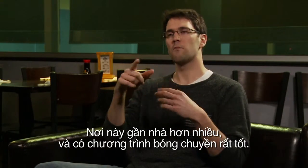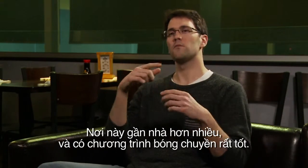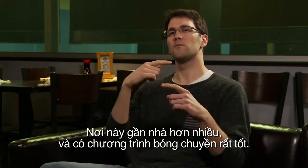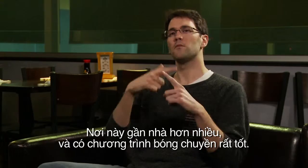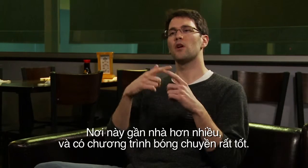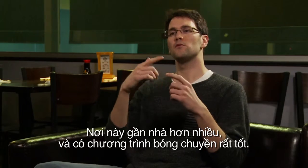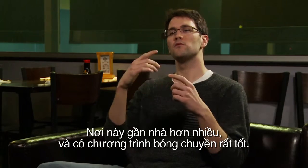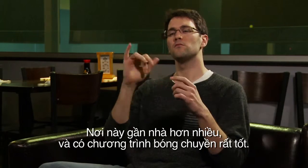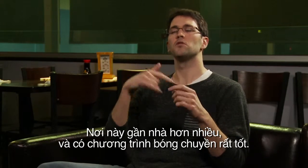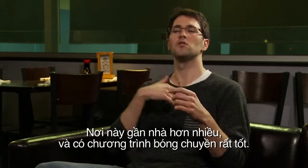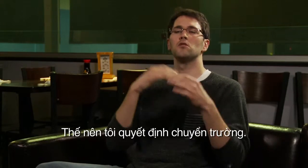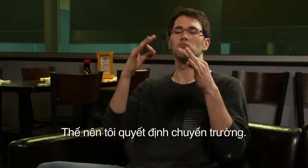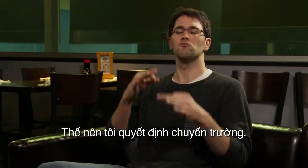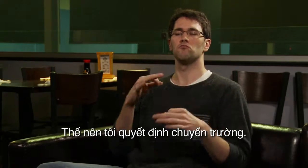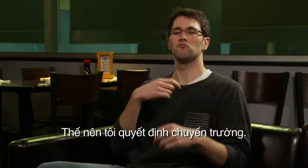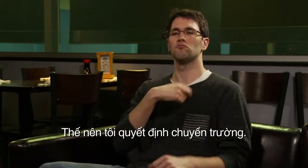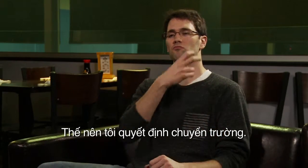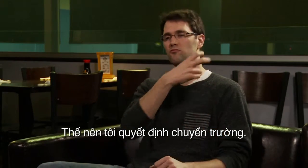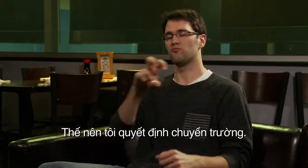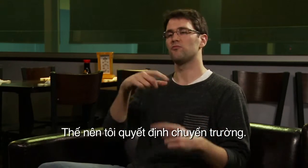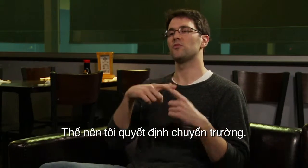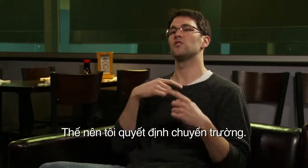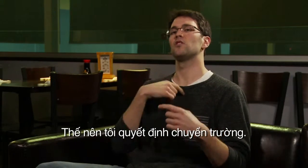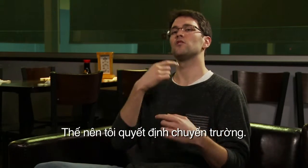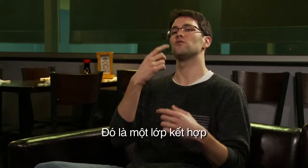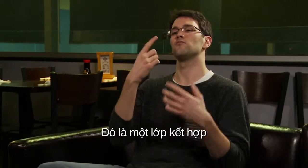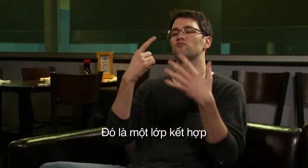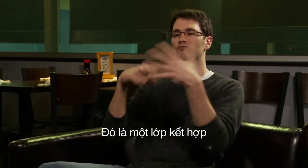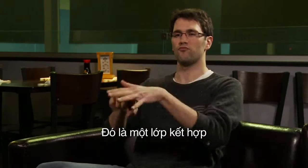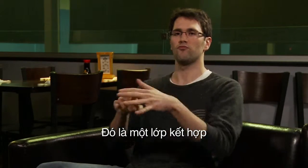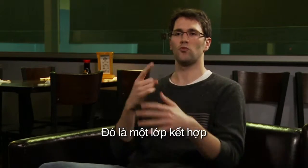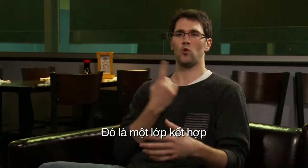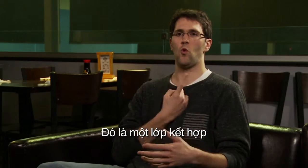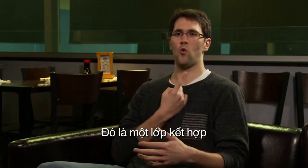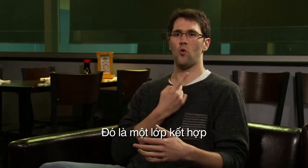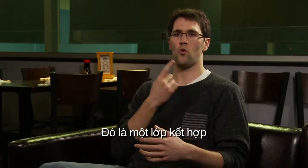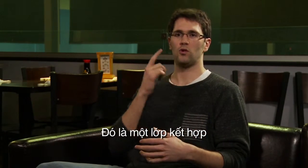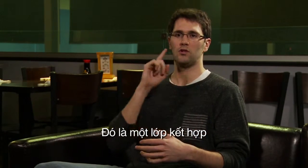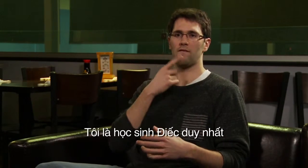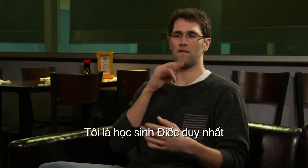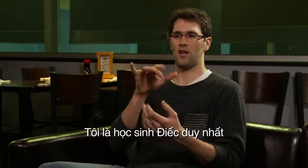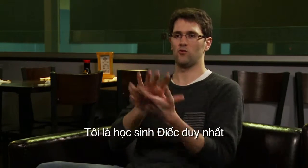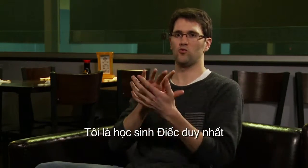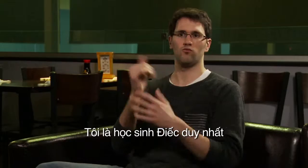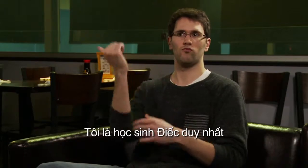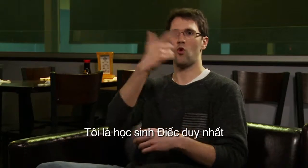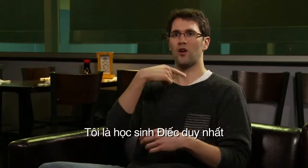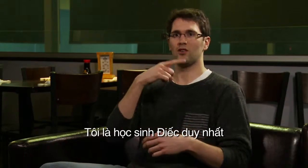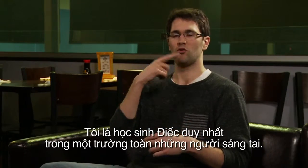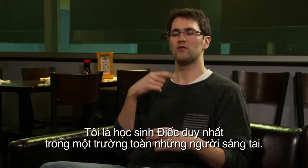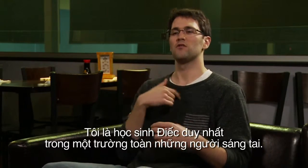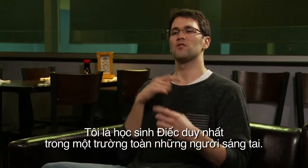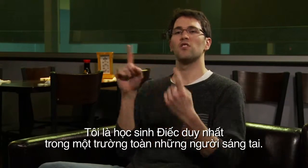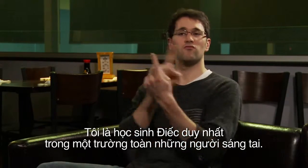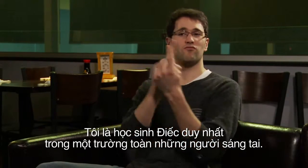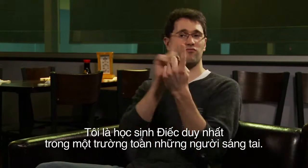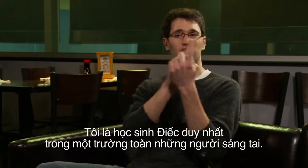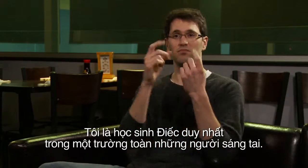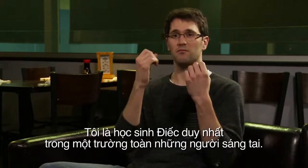had a great volleyball program. So I made that decision to transfer over. It was an integrated class. I was the only deaf student in the entire